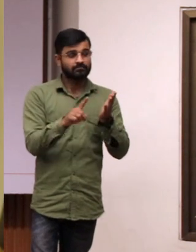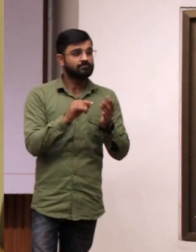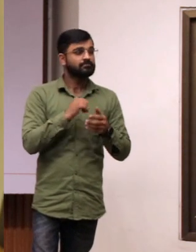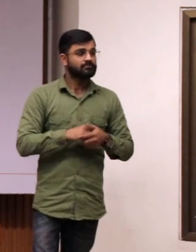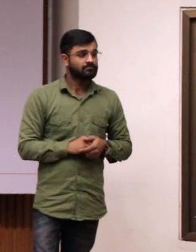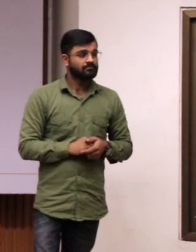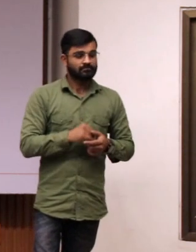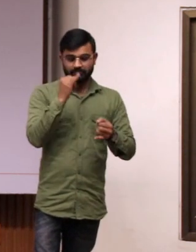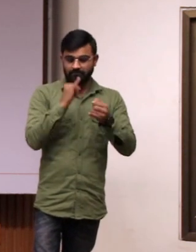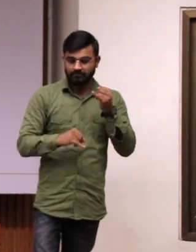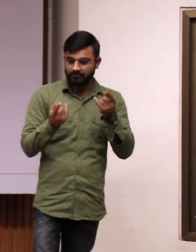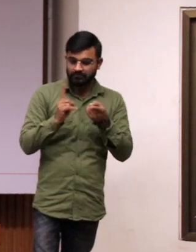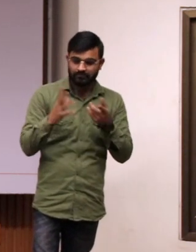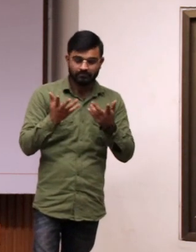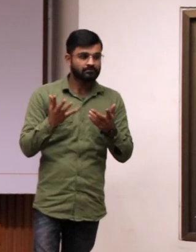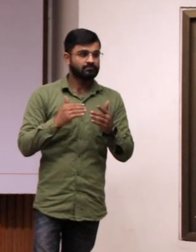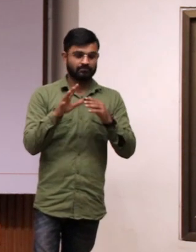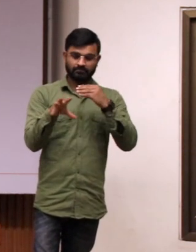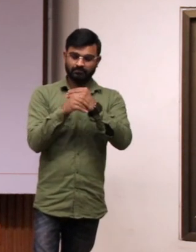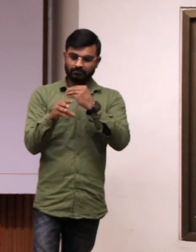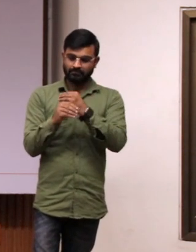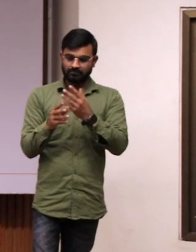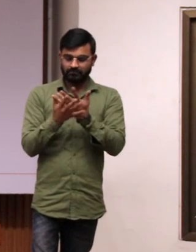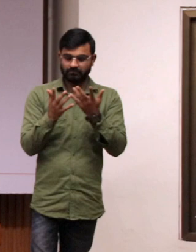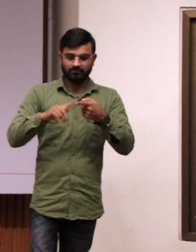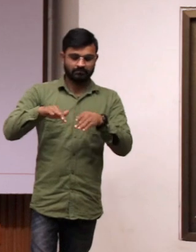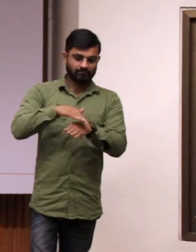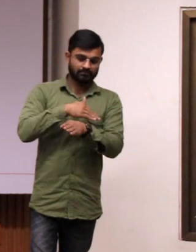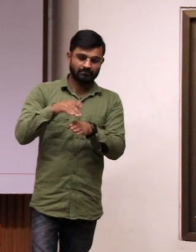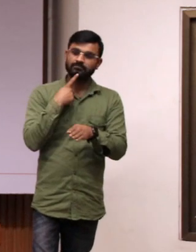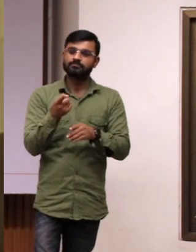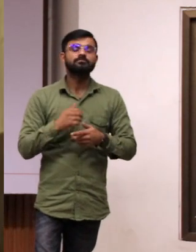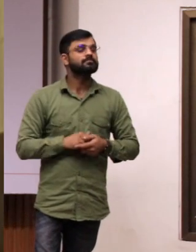last kya hua hai, and updates from those engineers.